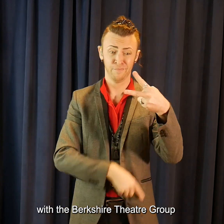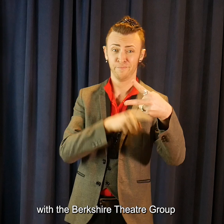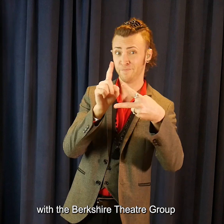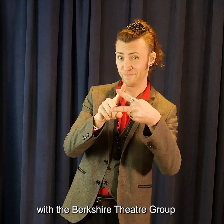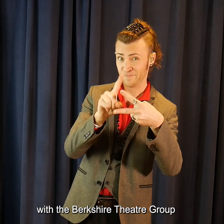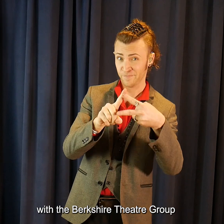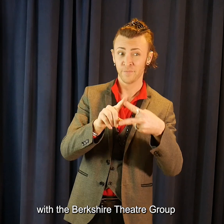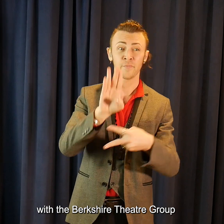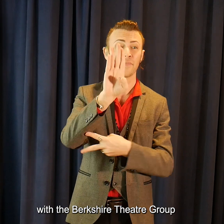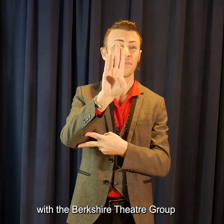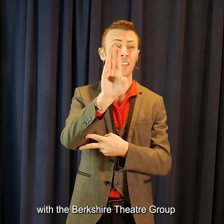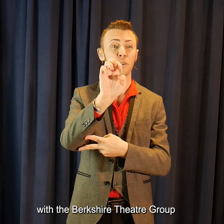Berkshire Theater Group